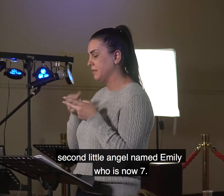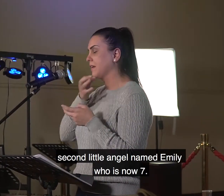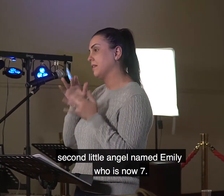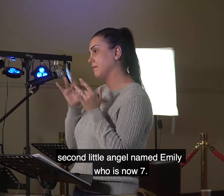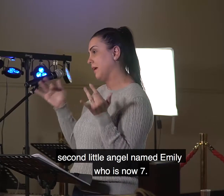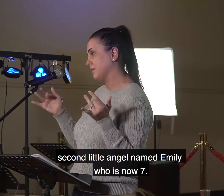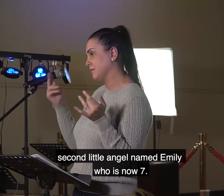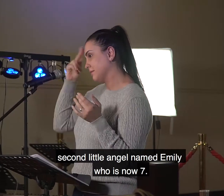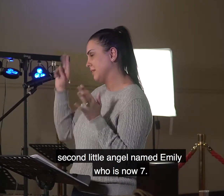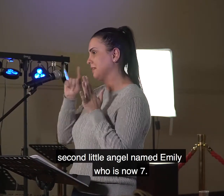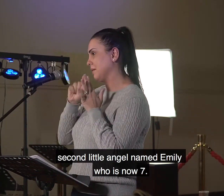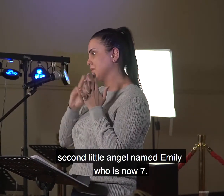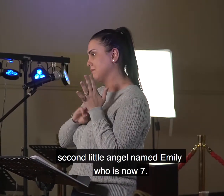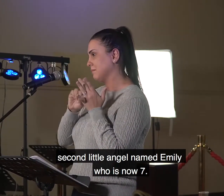angel named Emily,